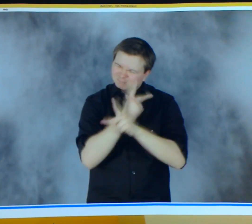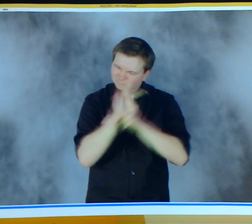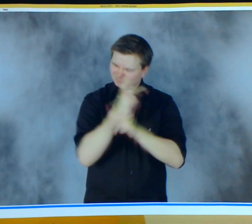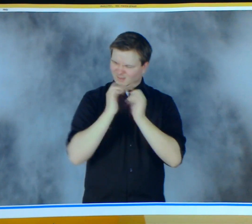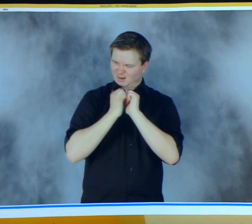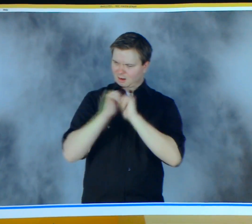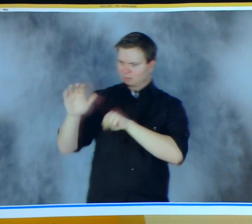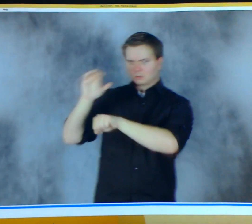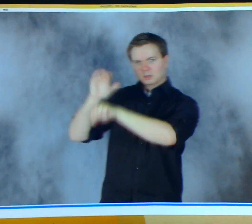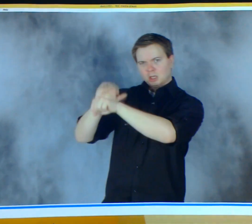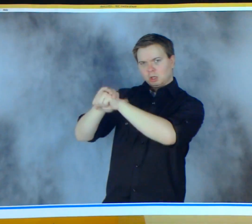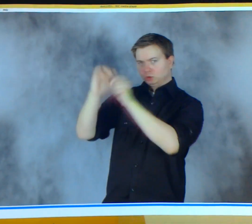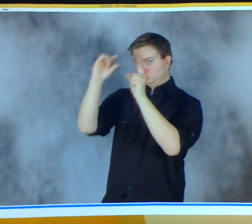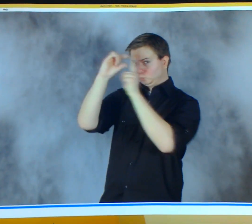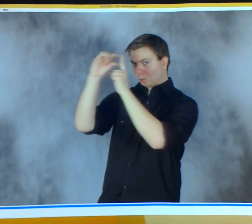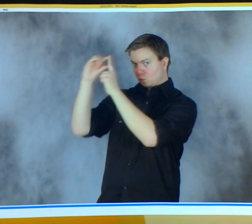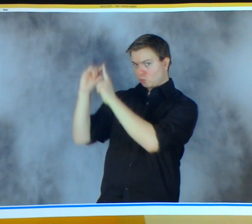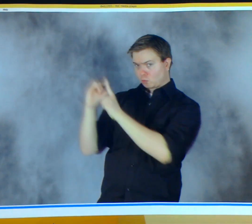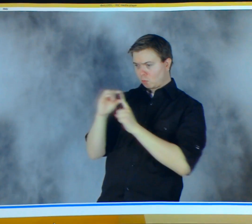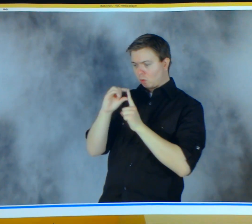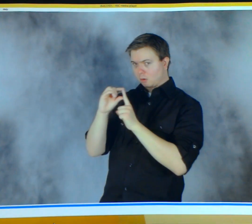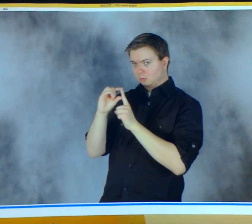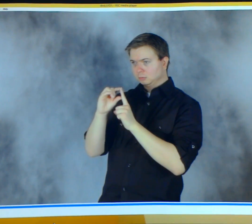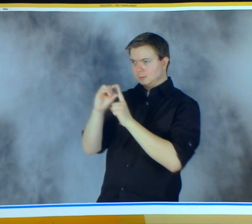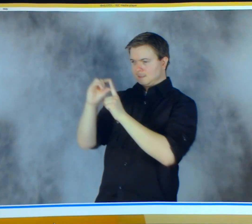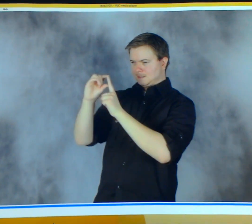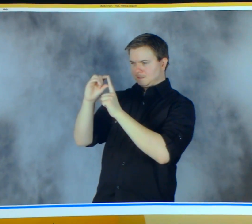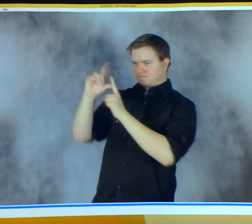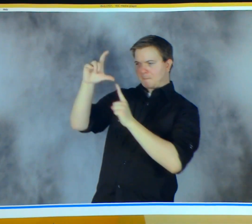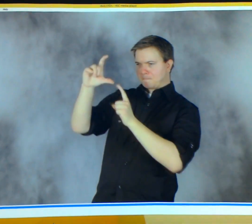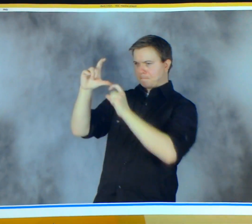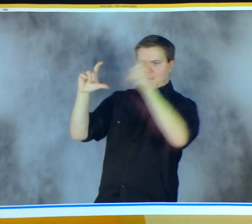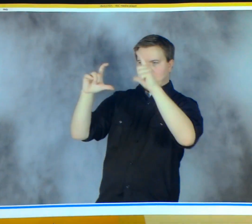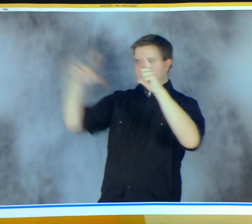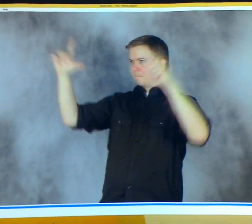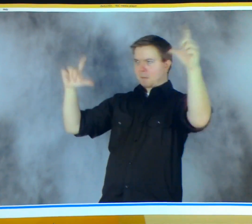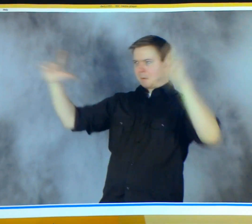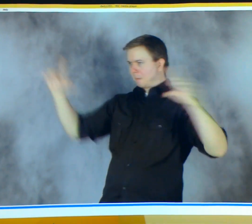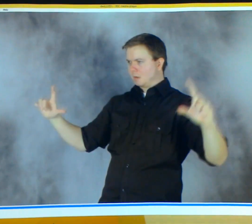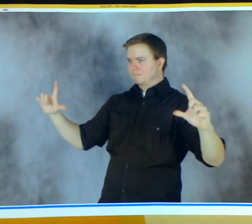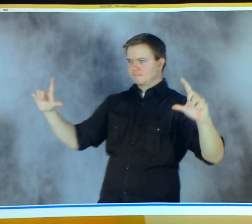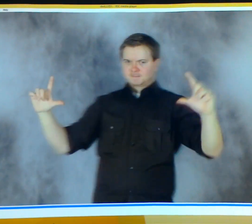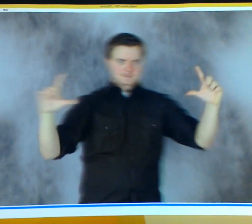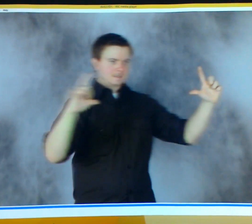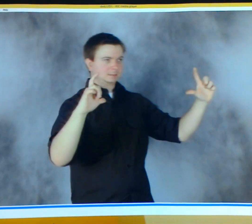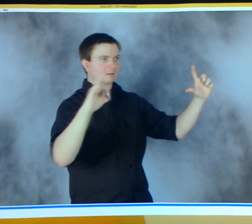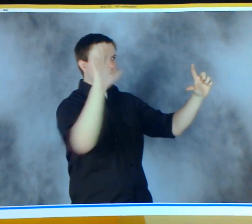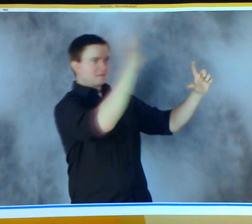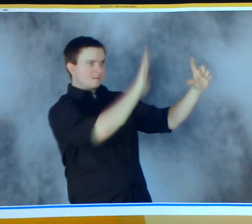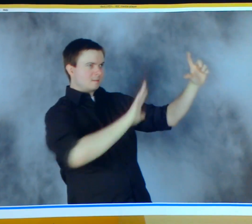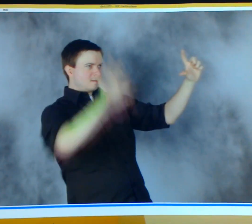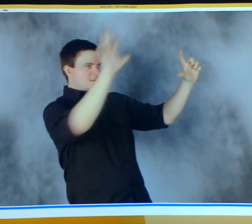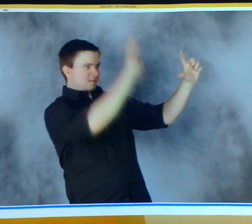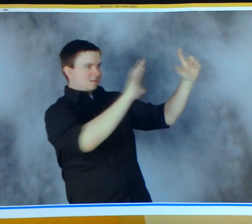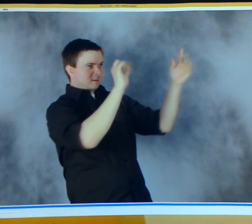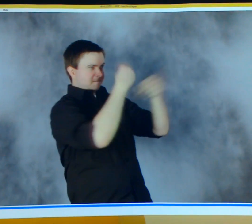that you continue figuring out and using these words and not just taking them in their page value, but